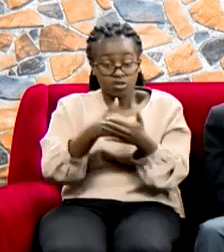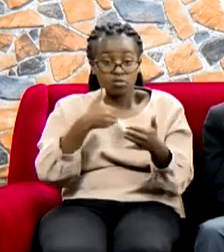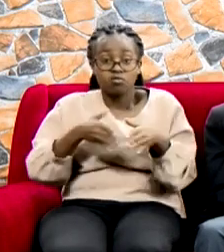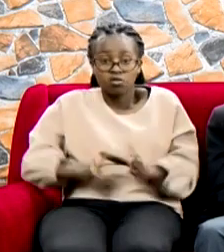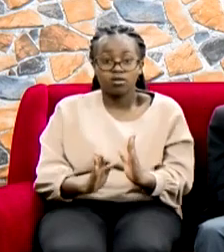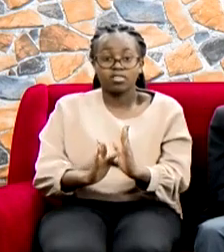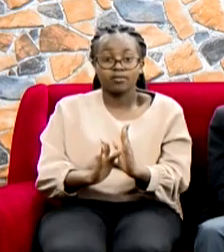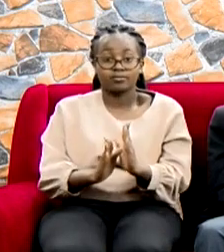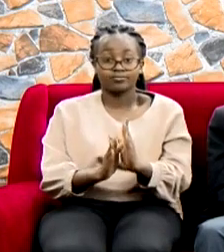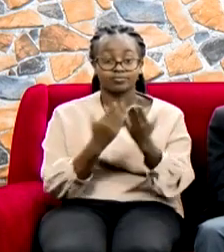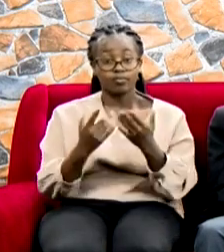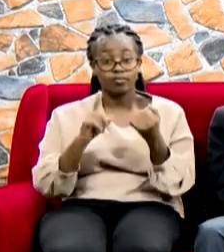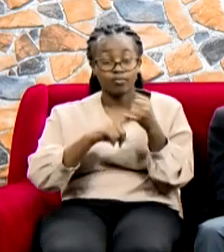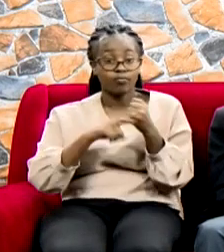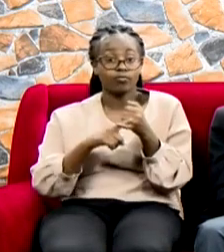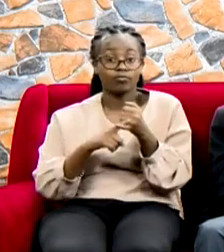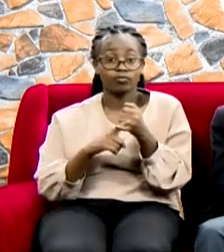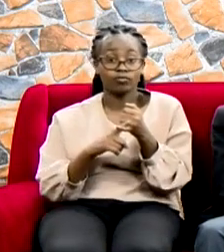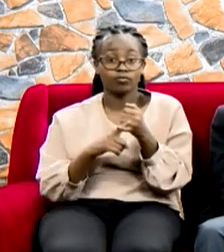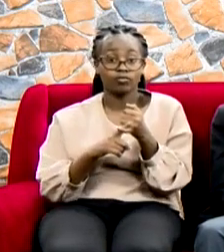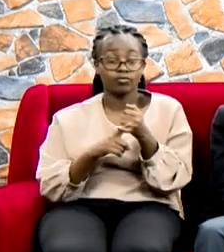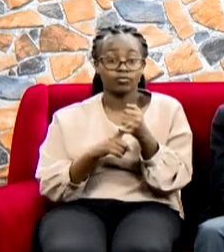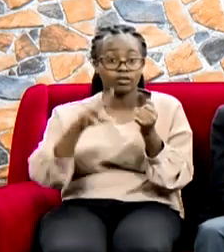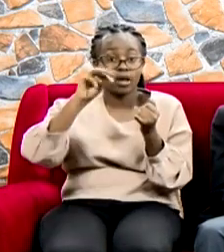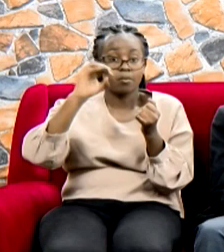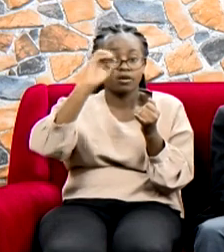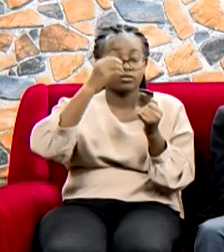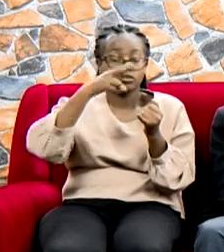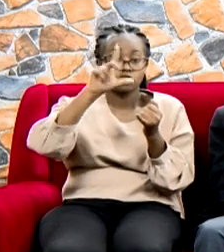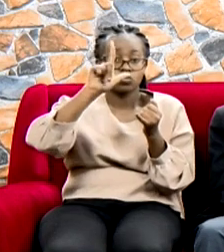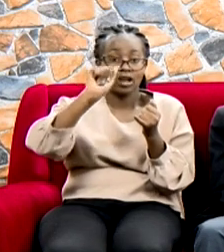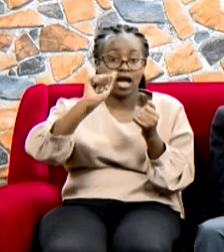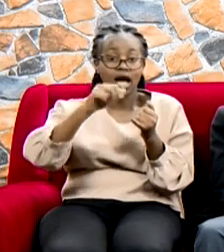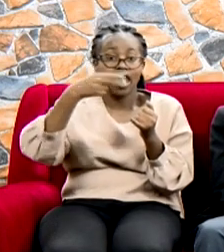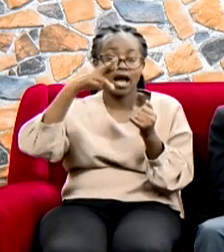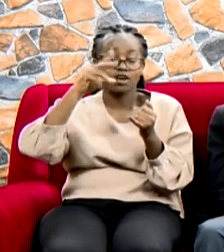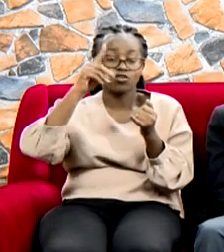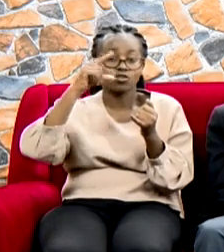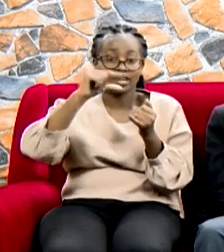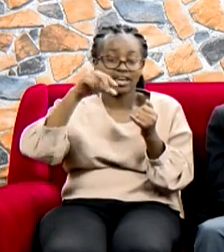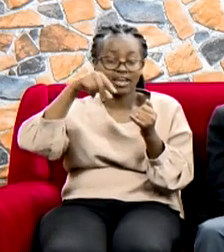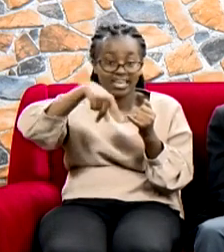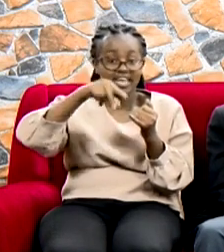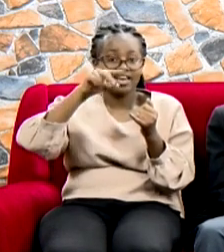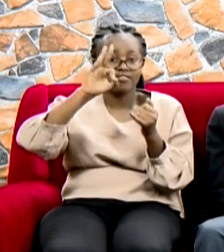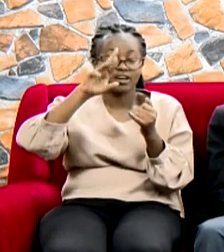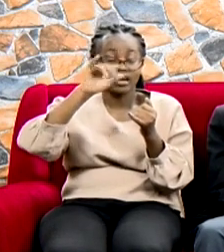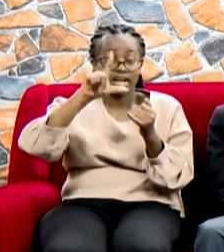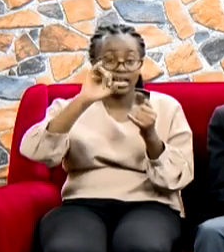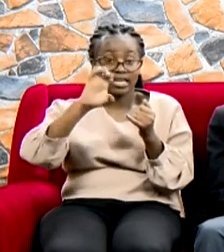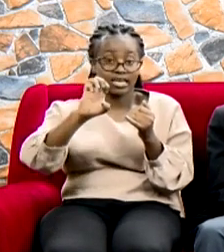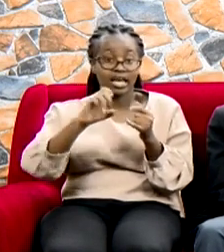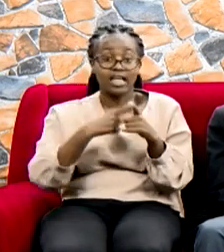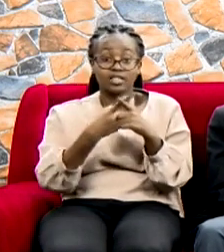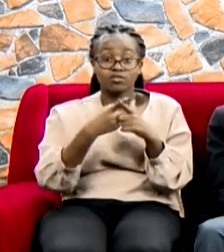Okay. Yeah, things like muscular dystrophy, hydrocephaly, and even there could be telltale